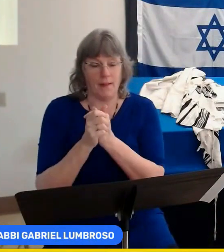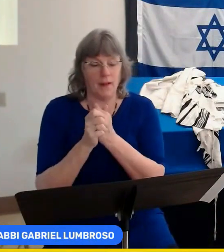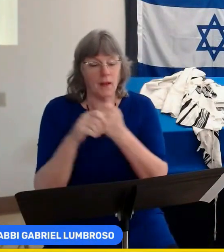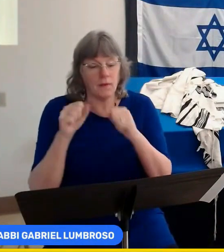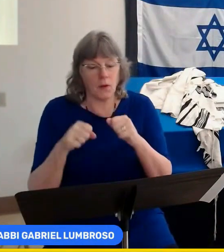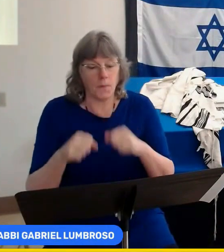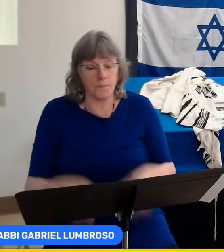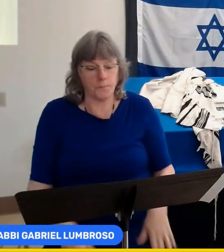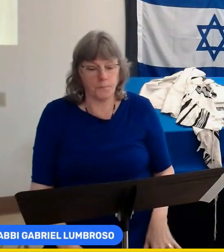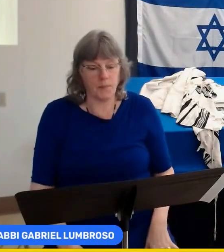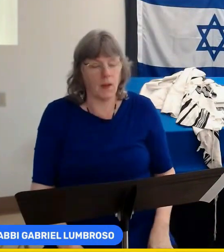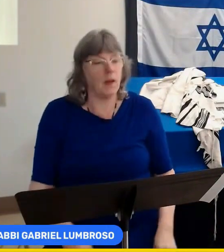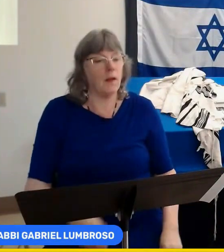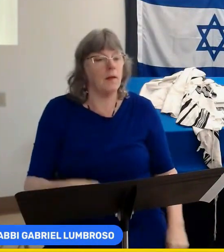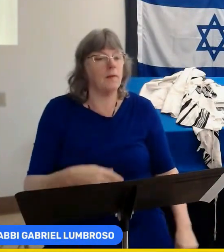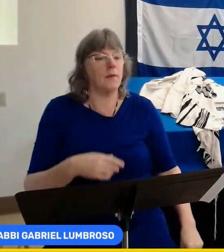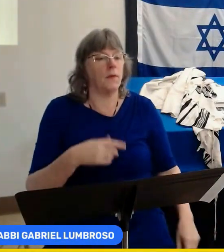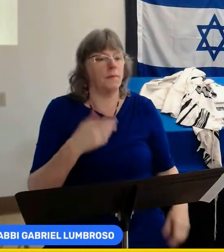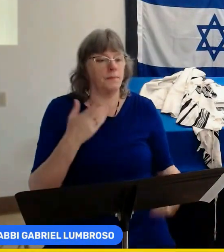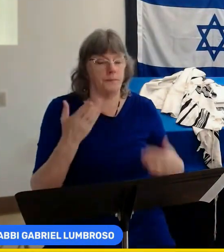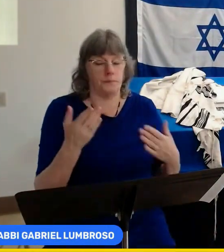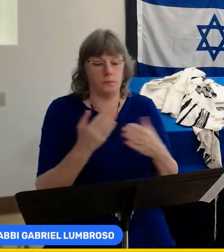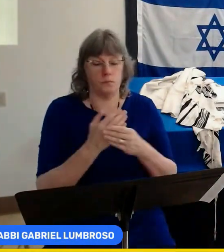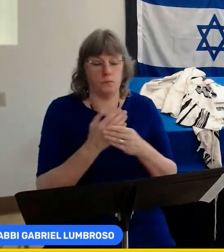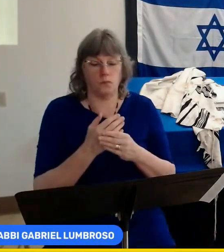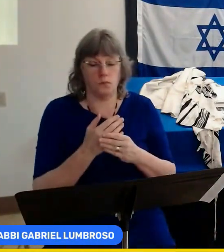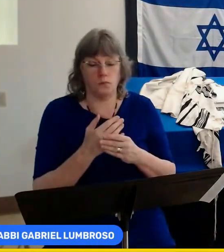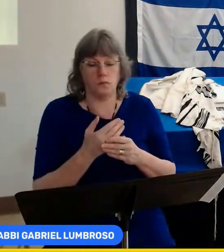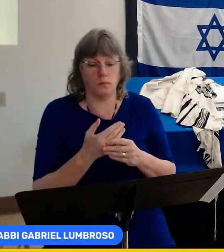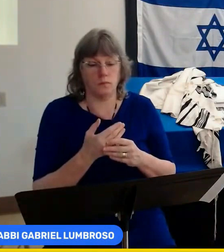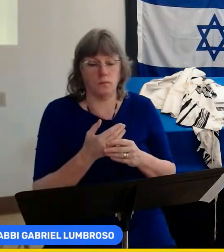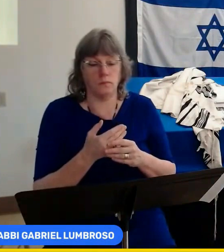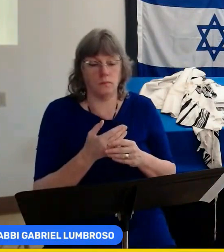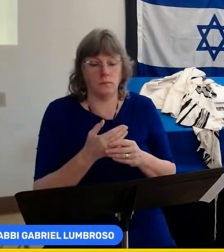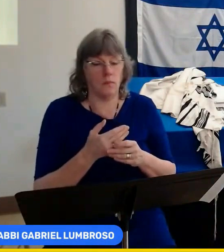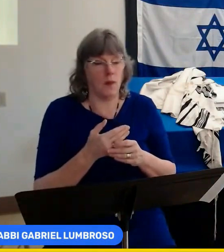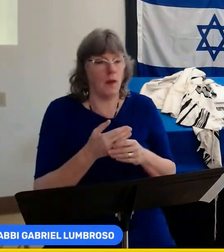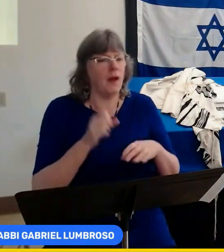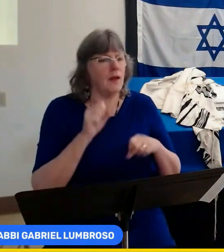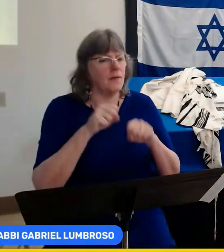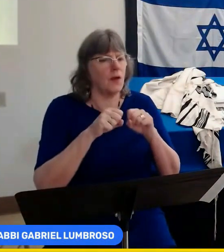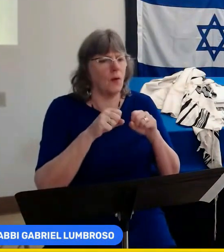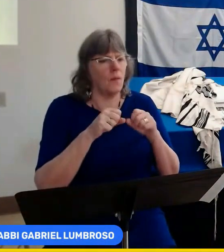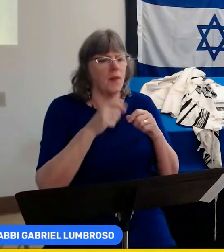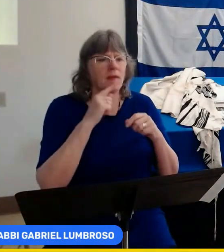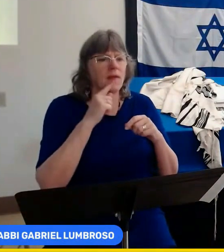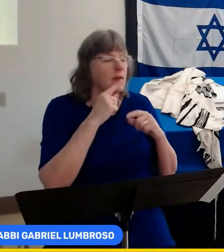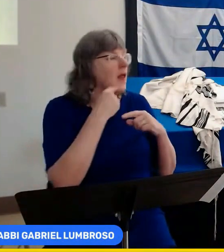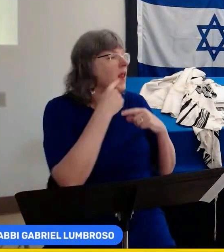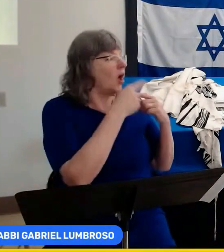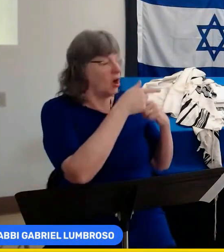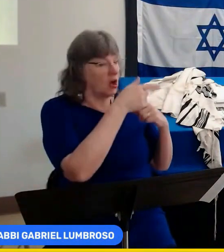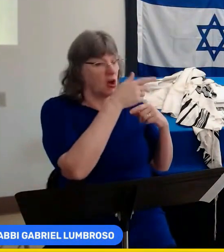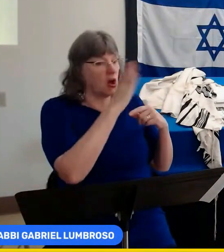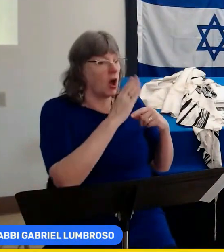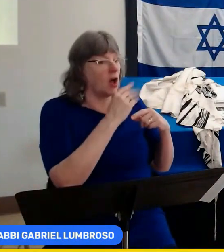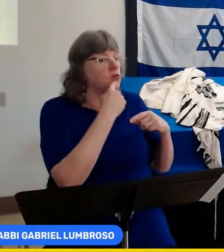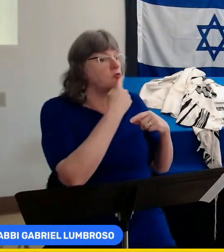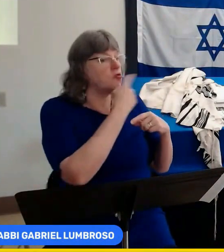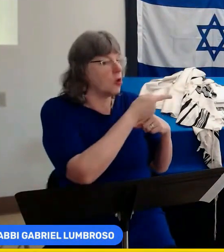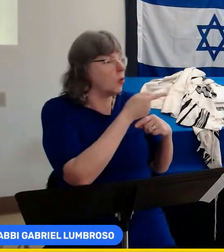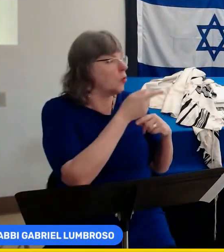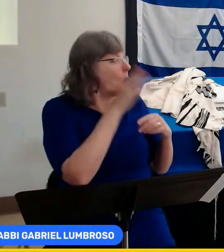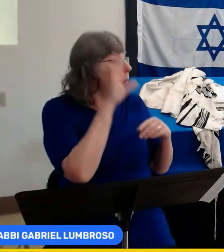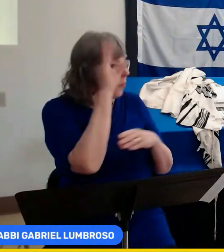giving witness to things that God will tell us later. So it's all about this later business. Okay, so